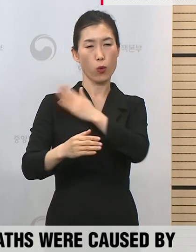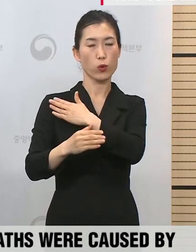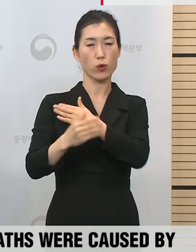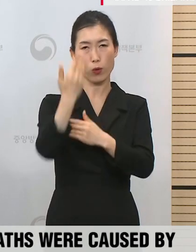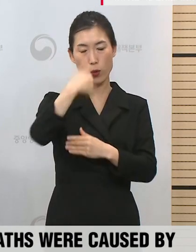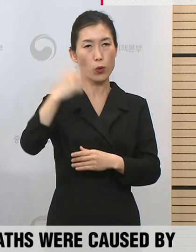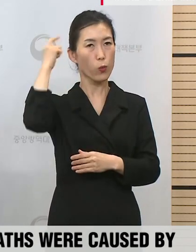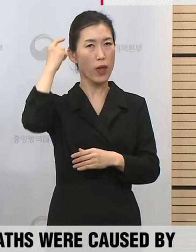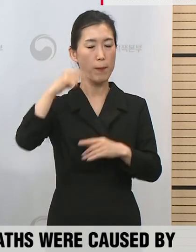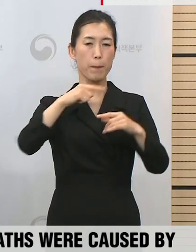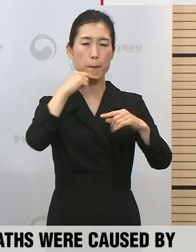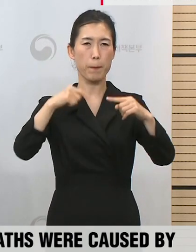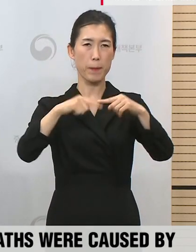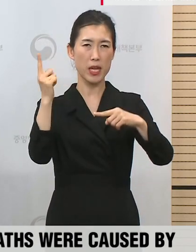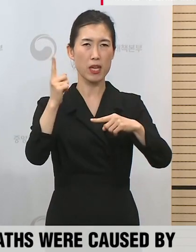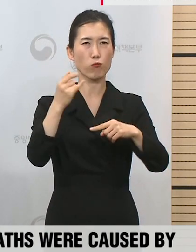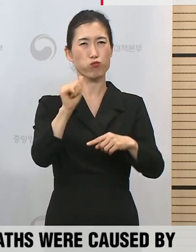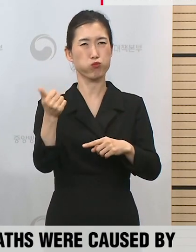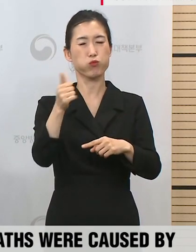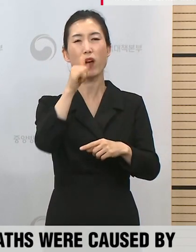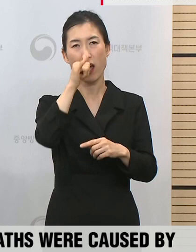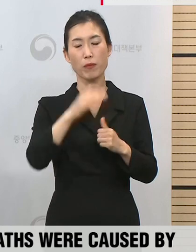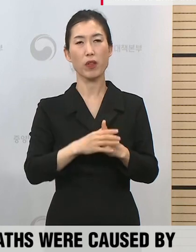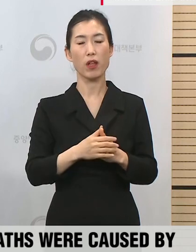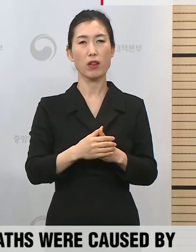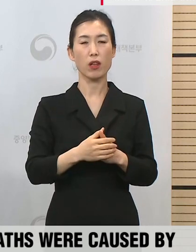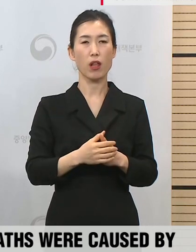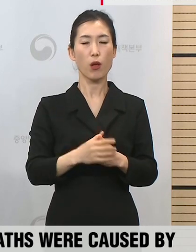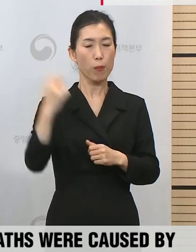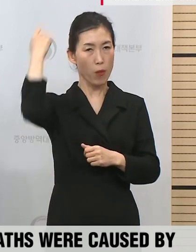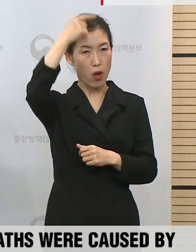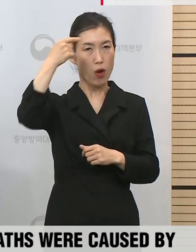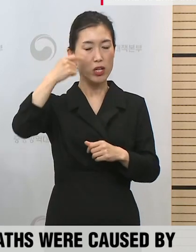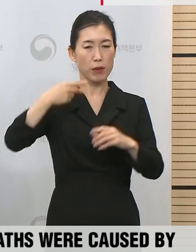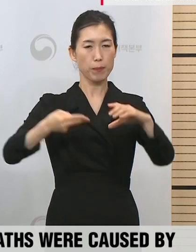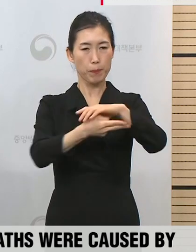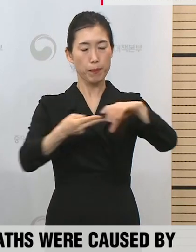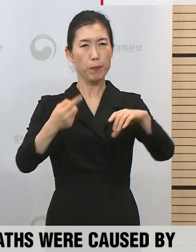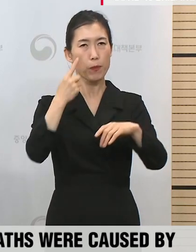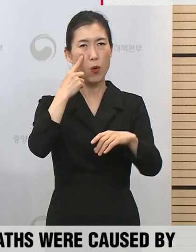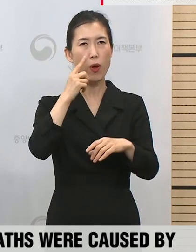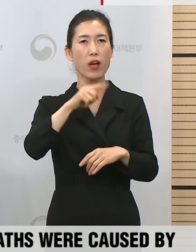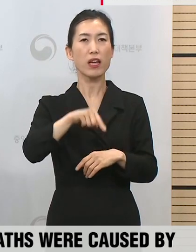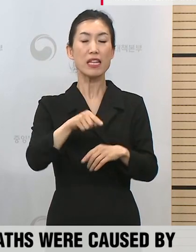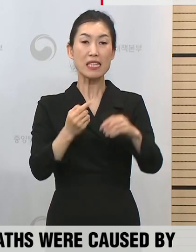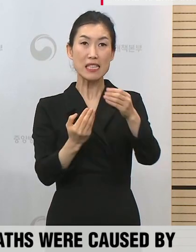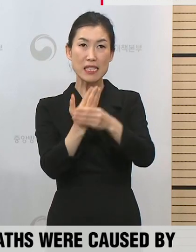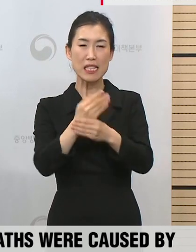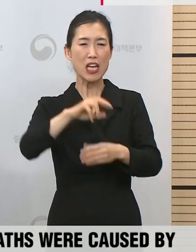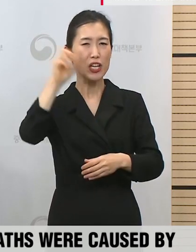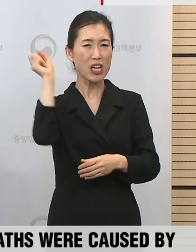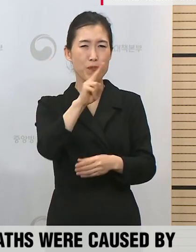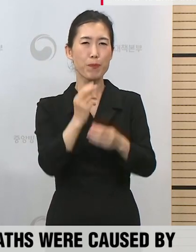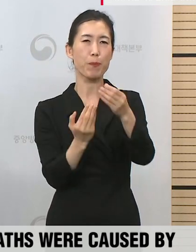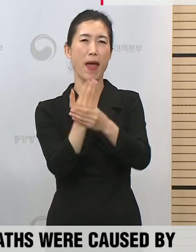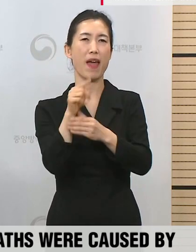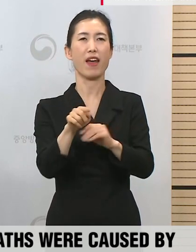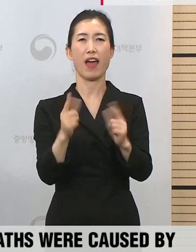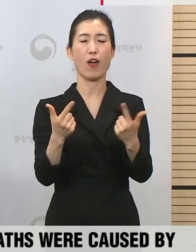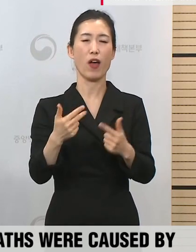strokes as well, and we have seen some blood vessels closure as well. And this has